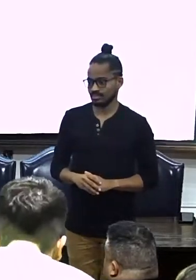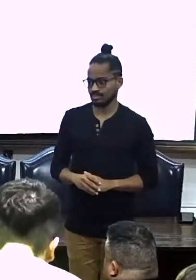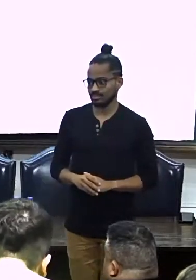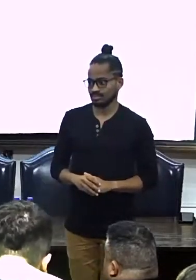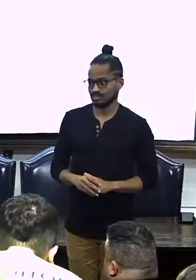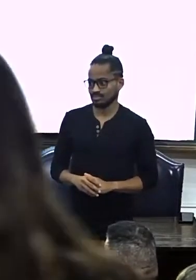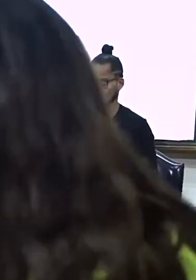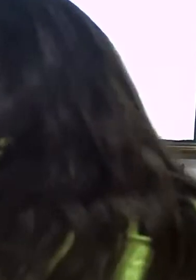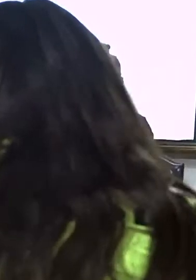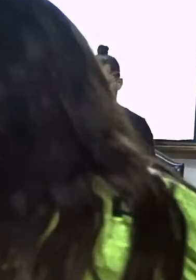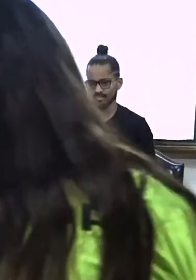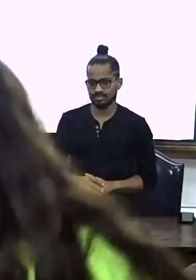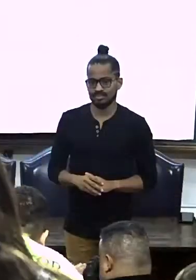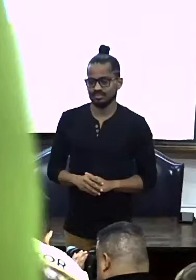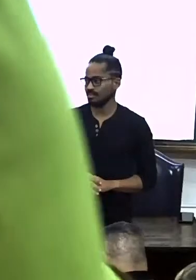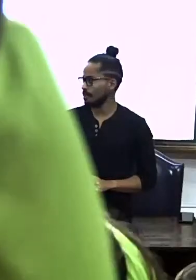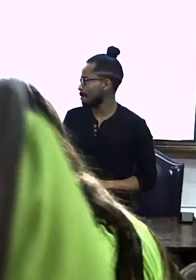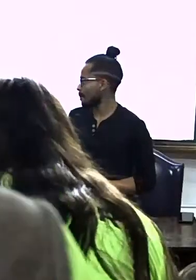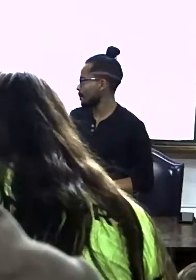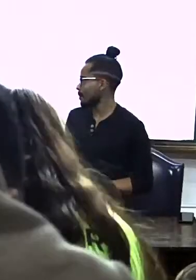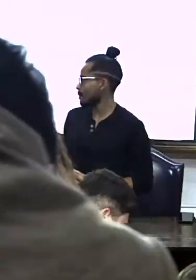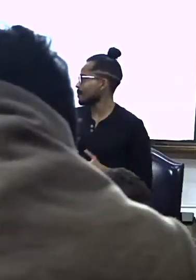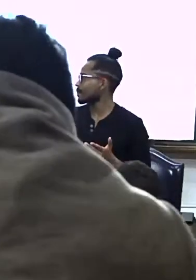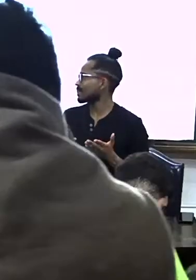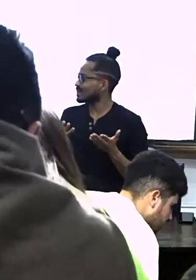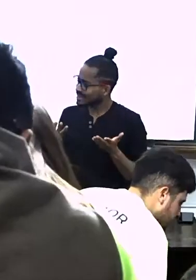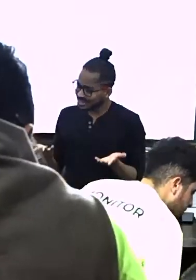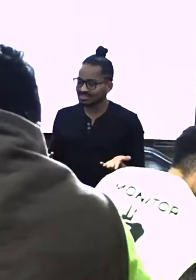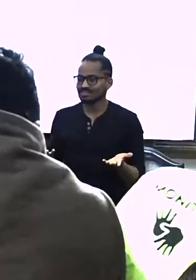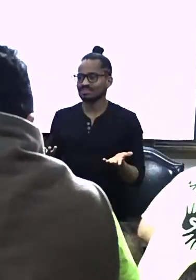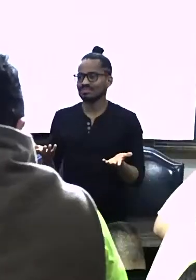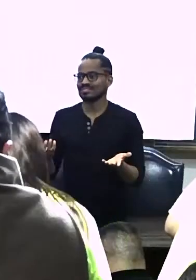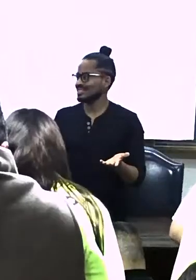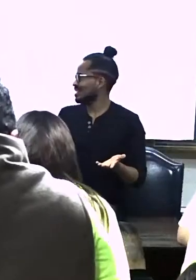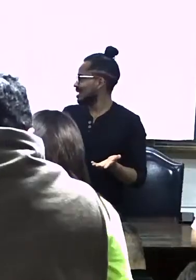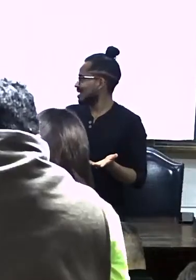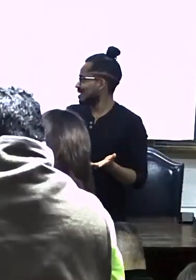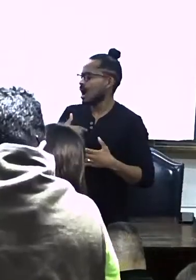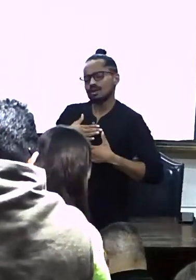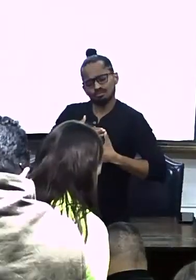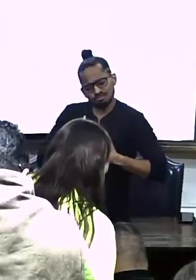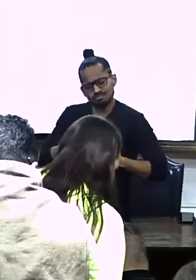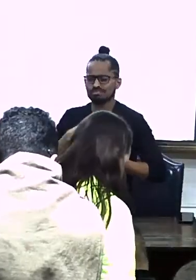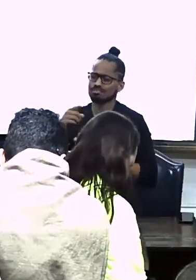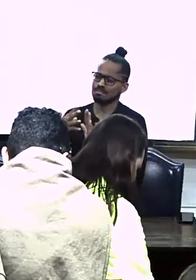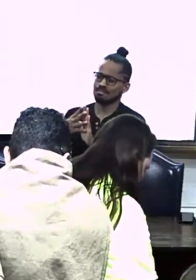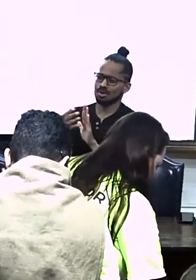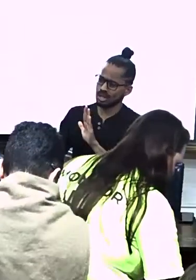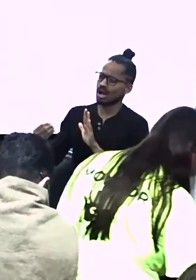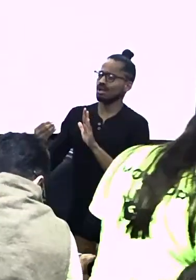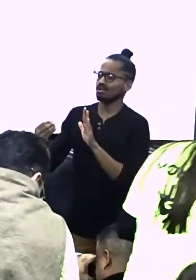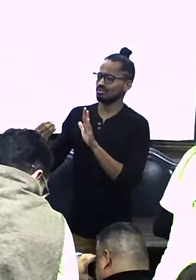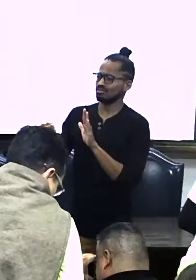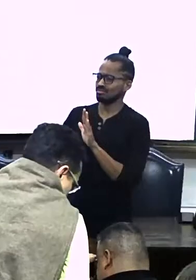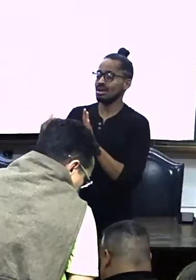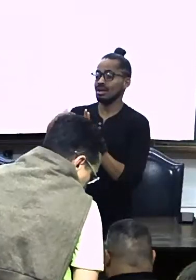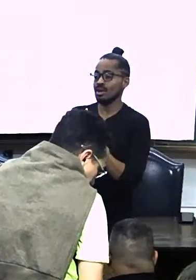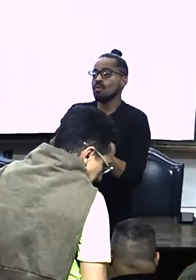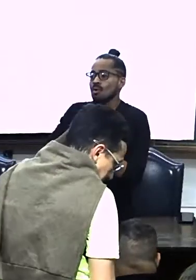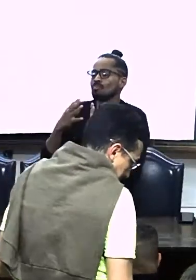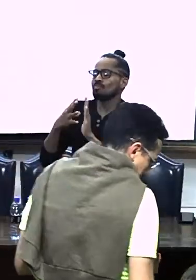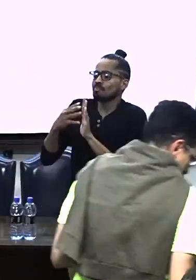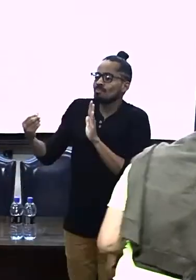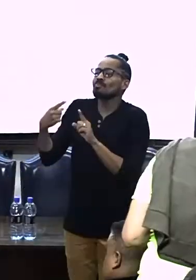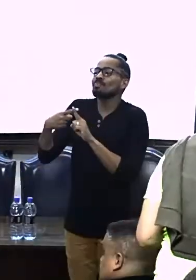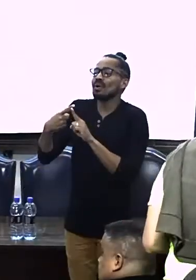So I like the model very much for 5 reasons. Or is